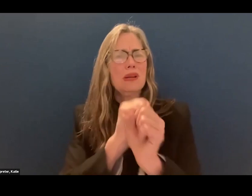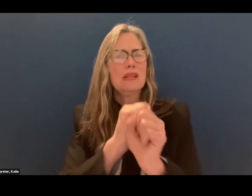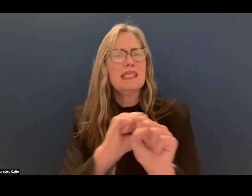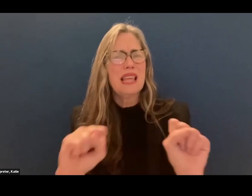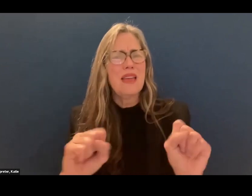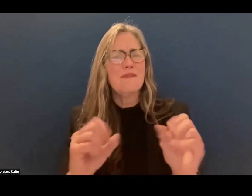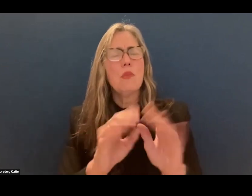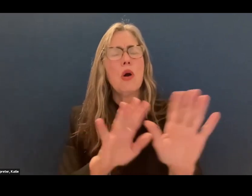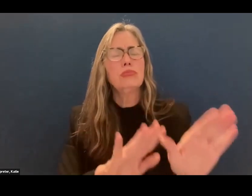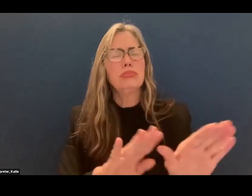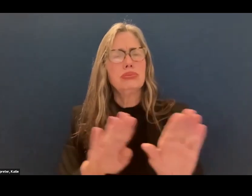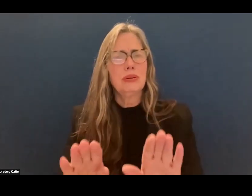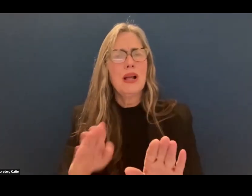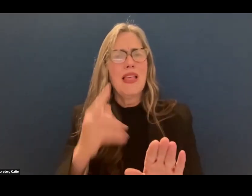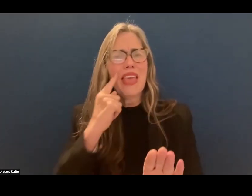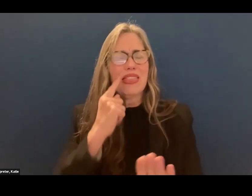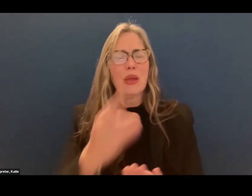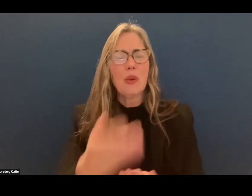questions?